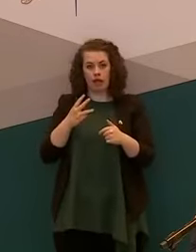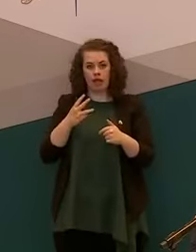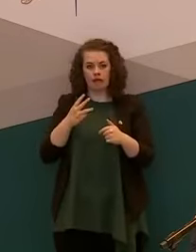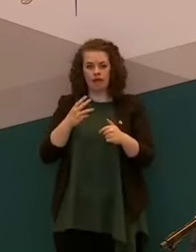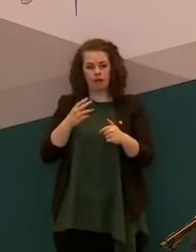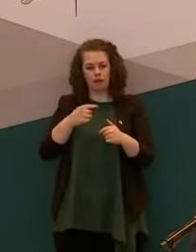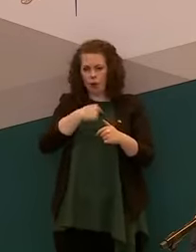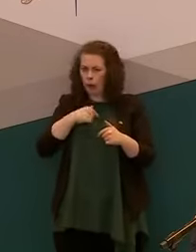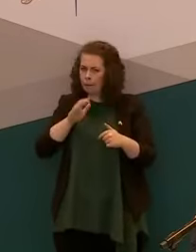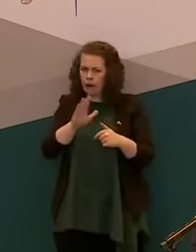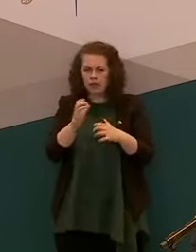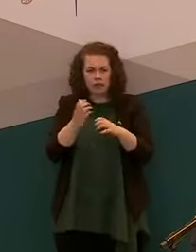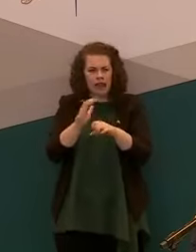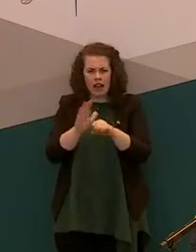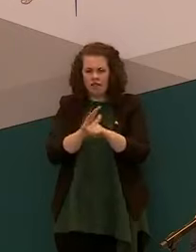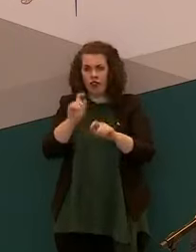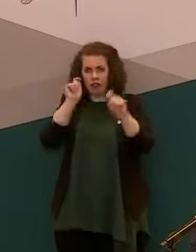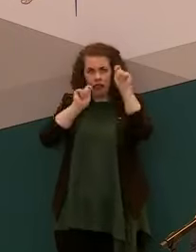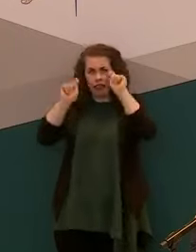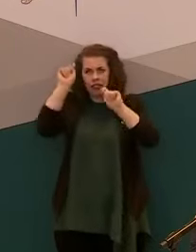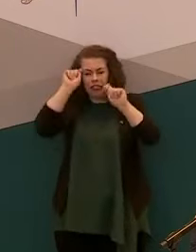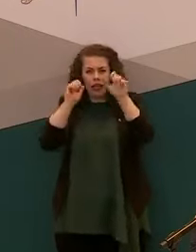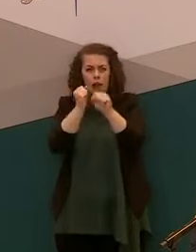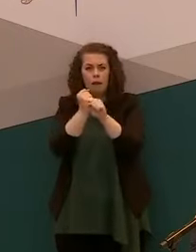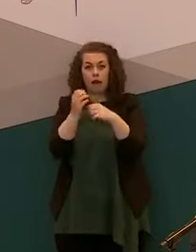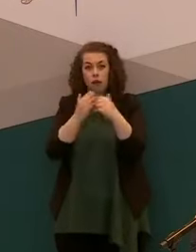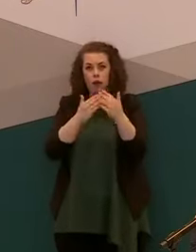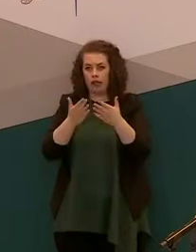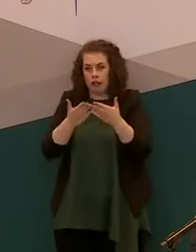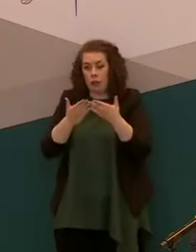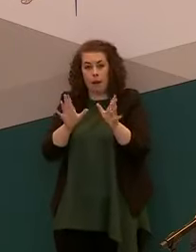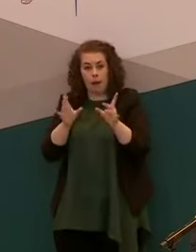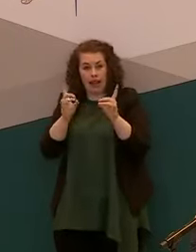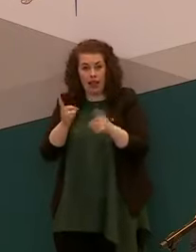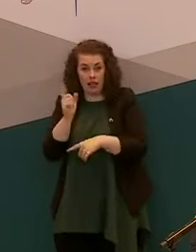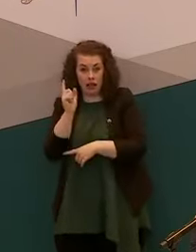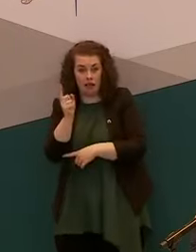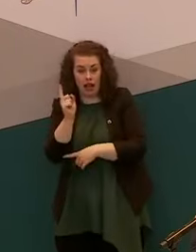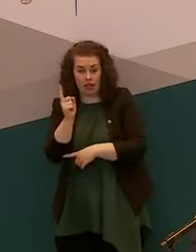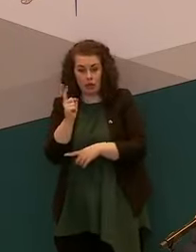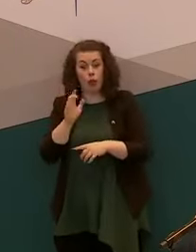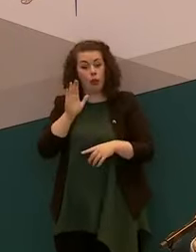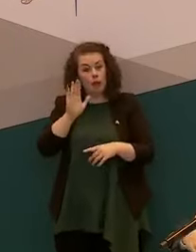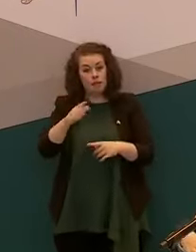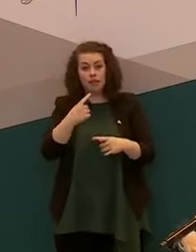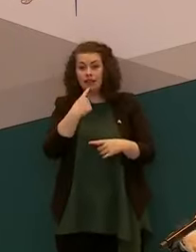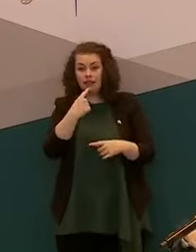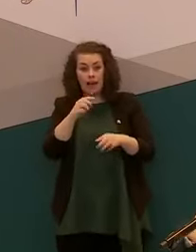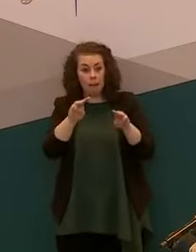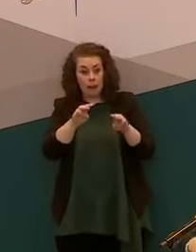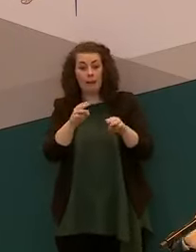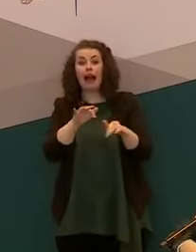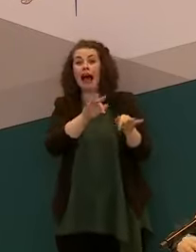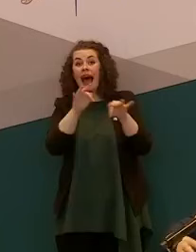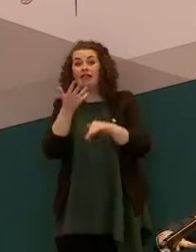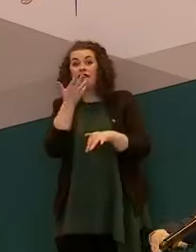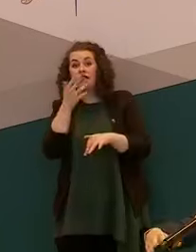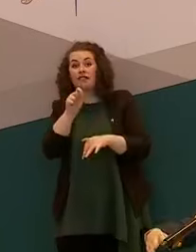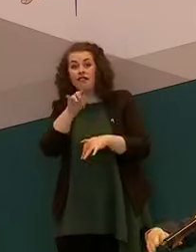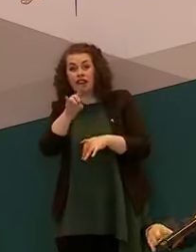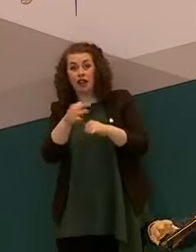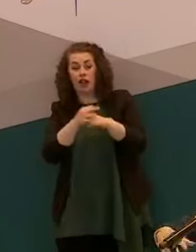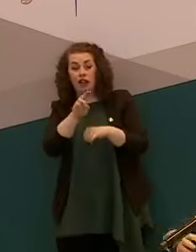give very careful consideration to in the nuanced public health advice that we'll have to give the public after the 5th of May, if we find ourselves